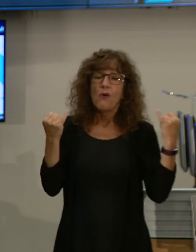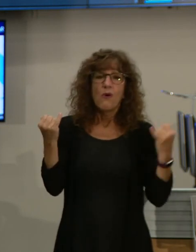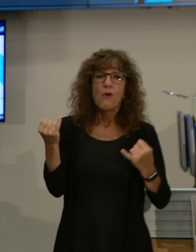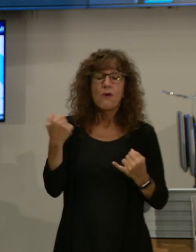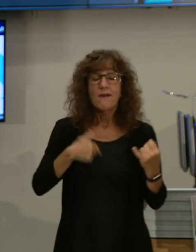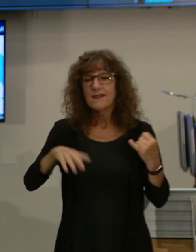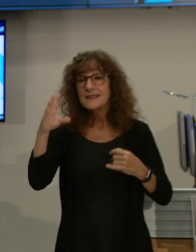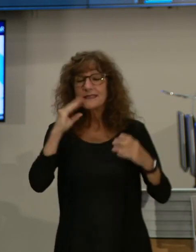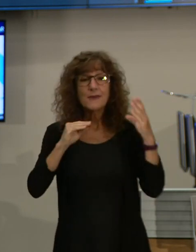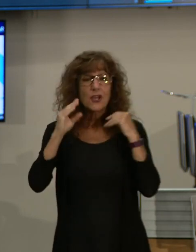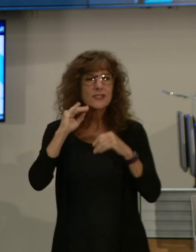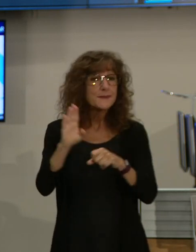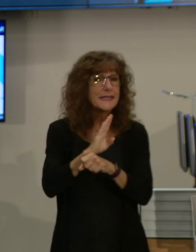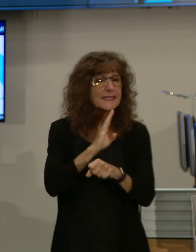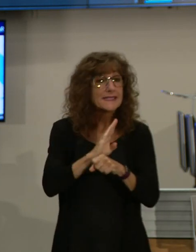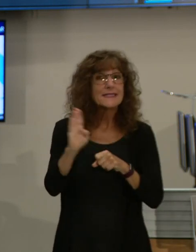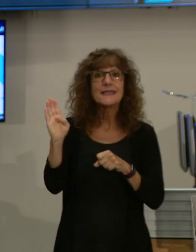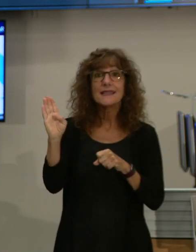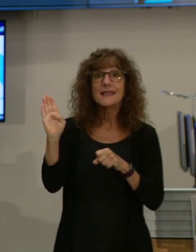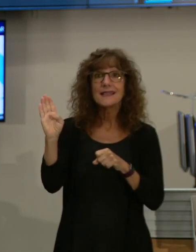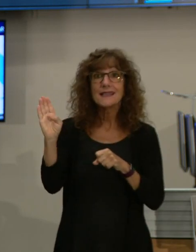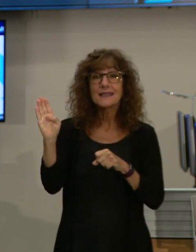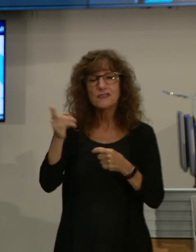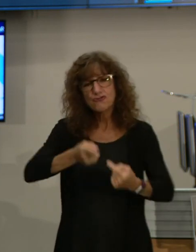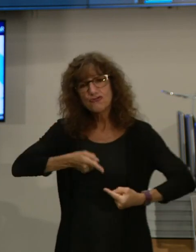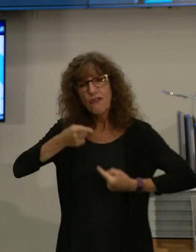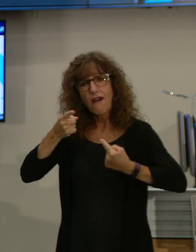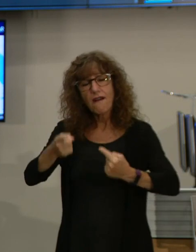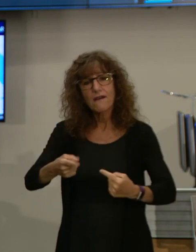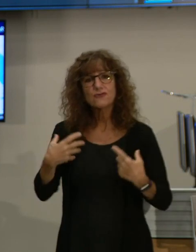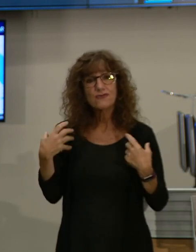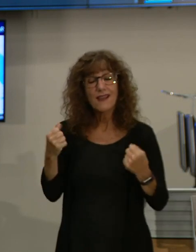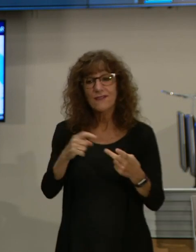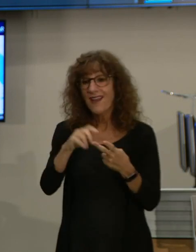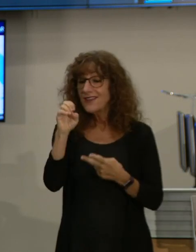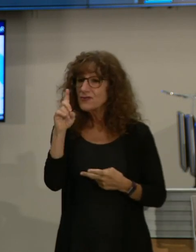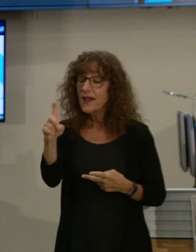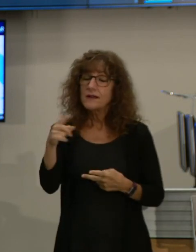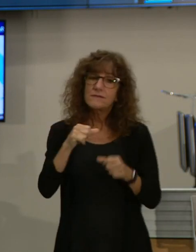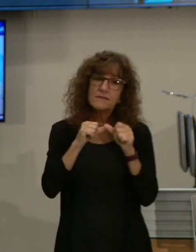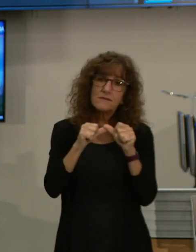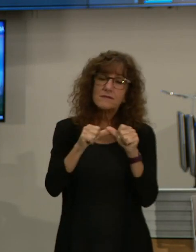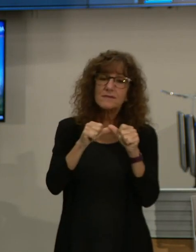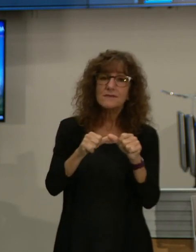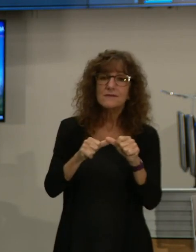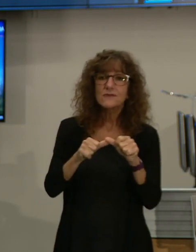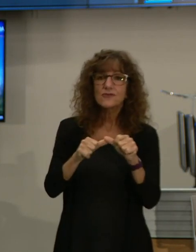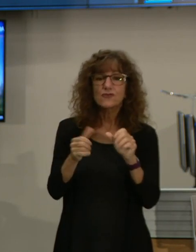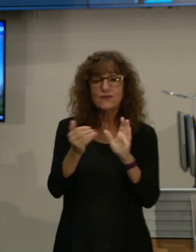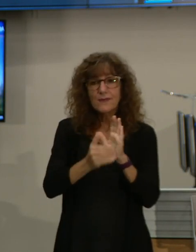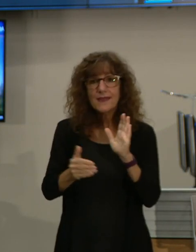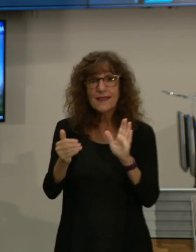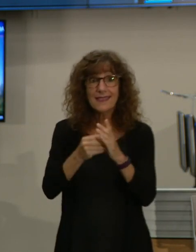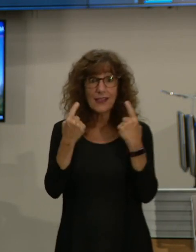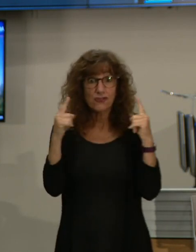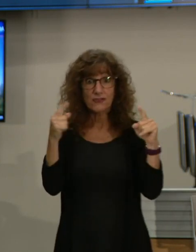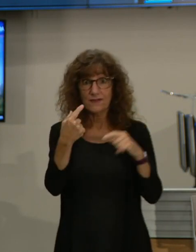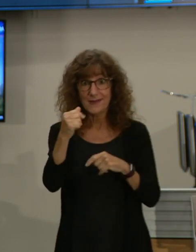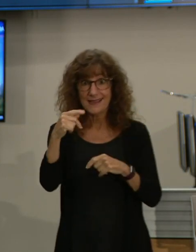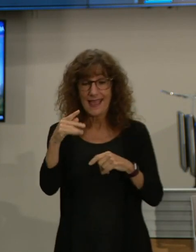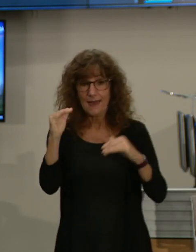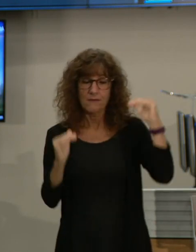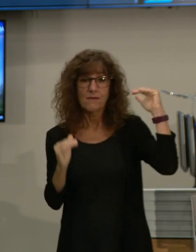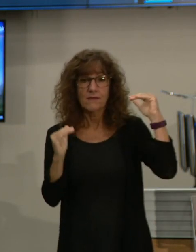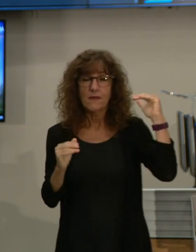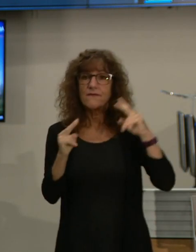we've experienced in business, the struggle to recover educationally. I continue to mention the achievement gap that I